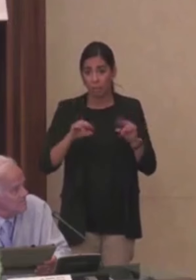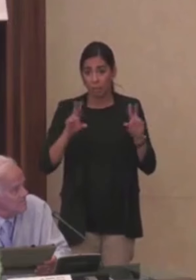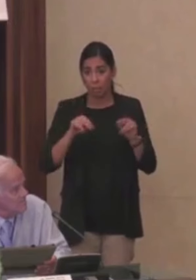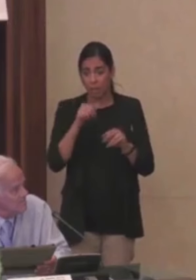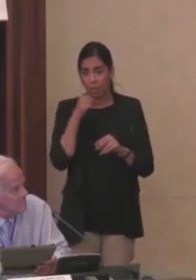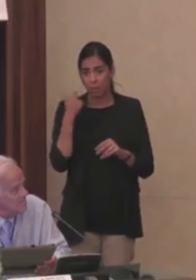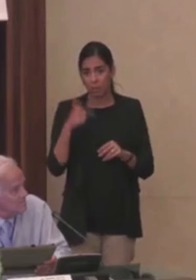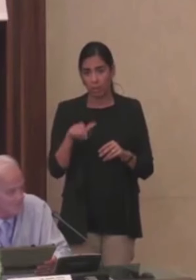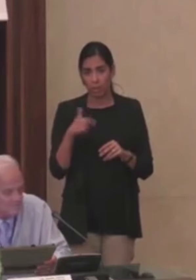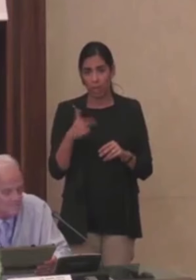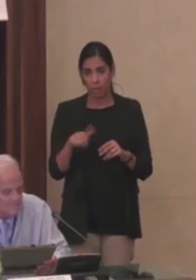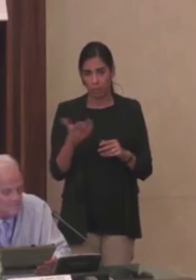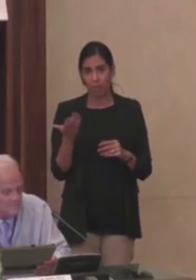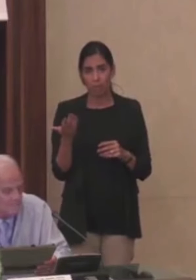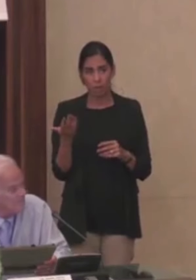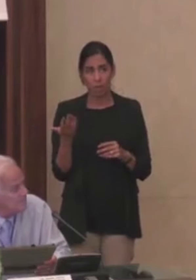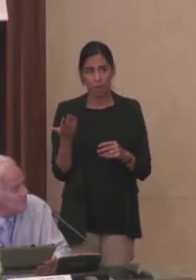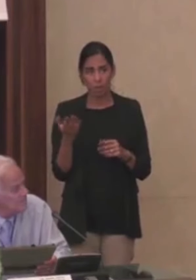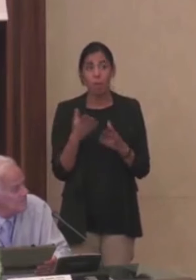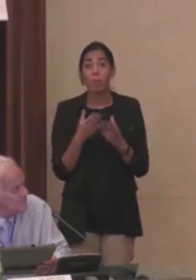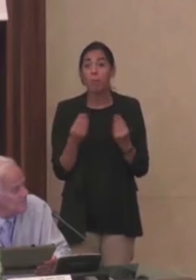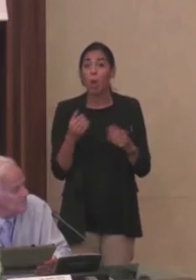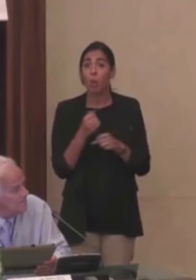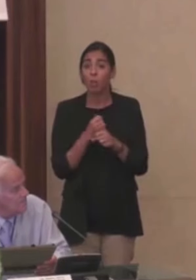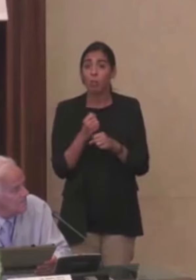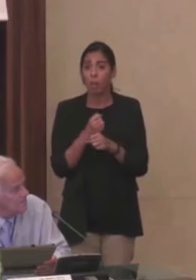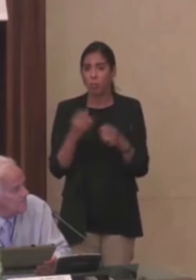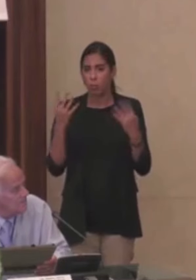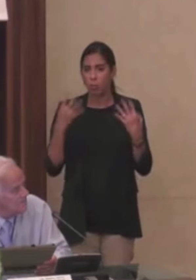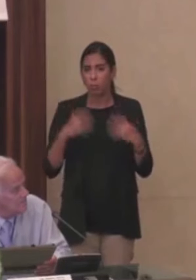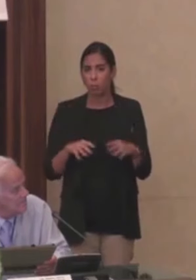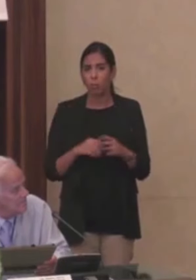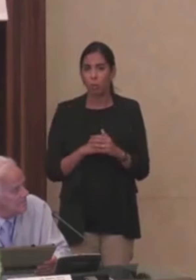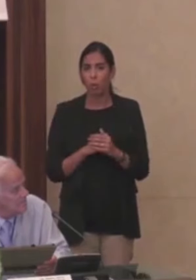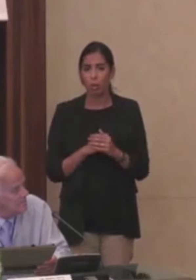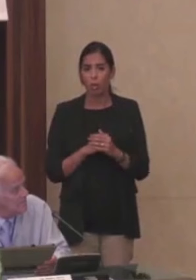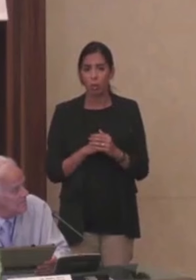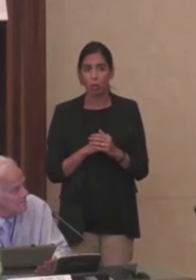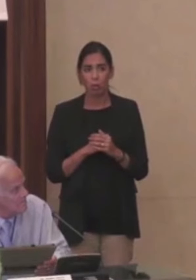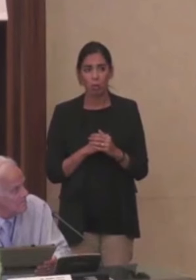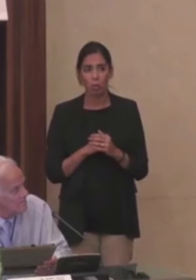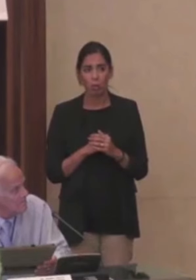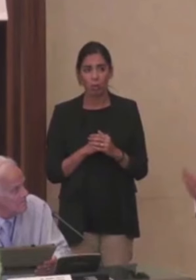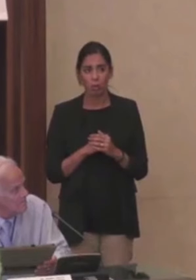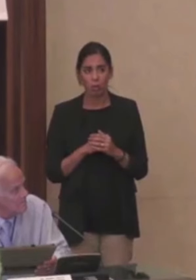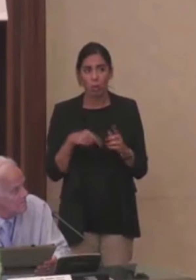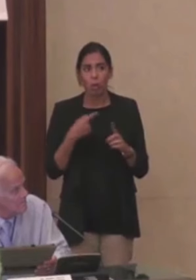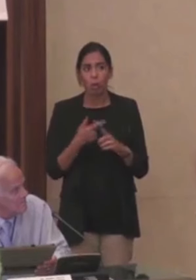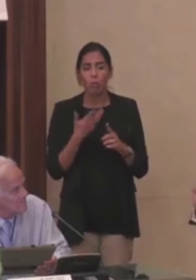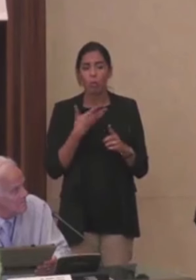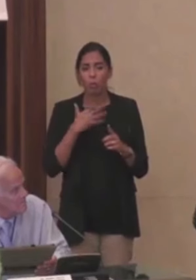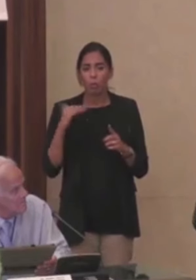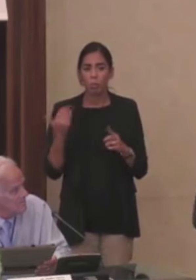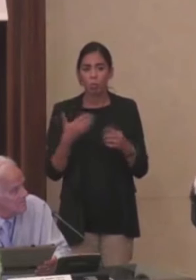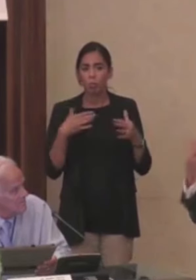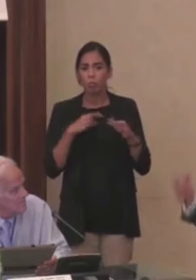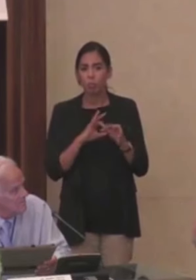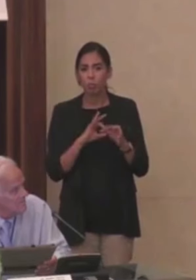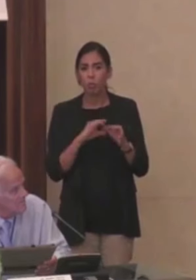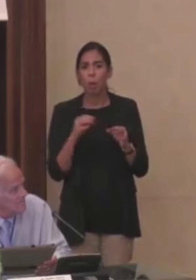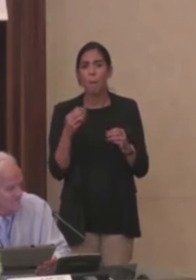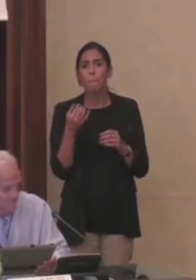won't repeat the therapeutic scheme. It's the same all over. There are many drugs. There